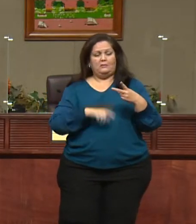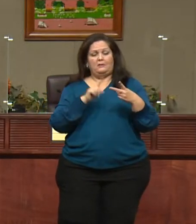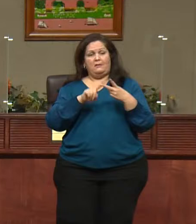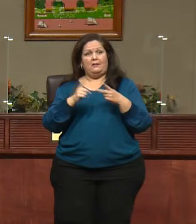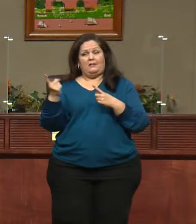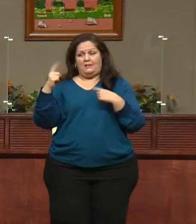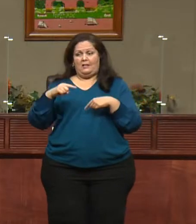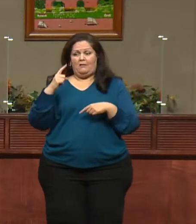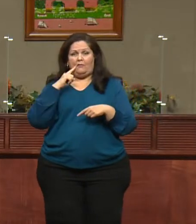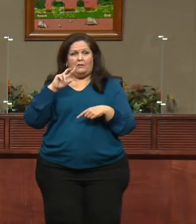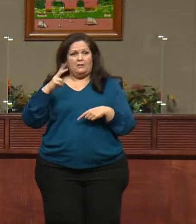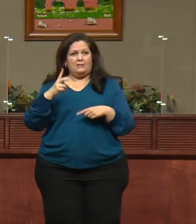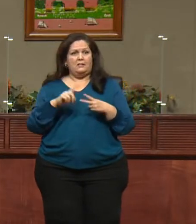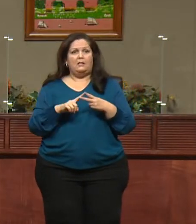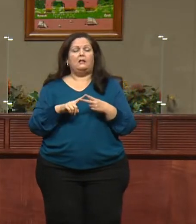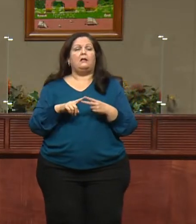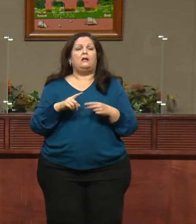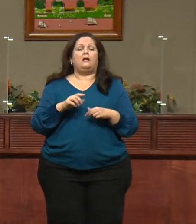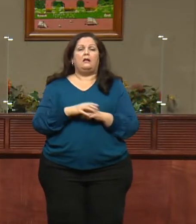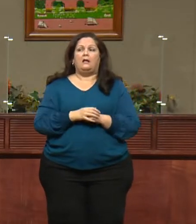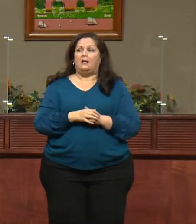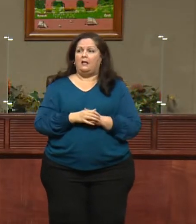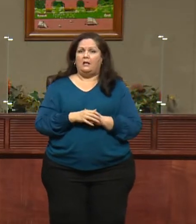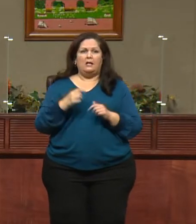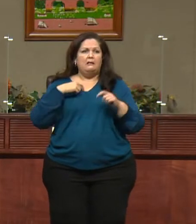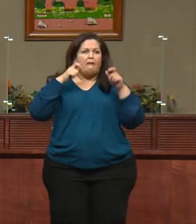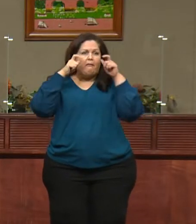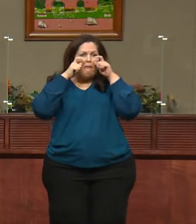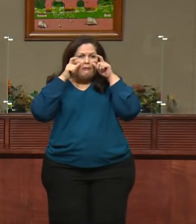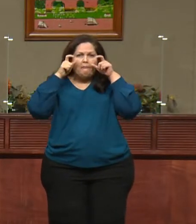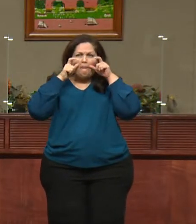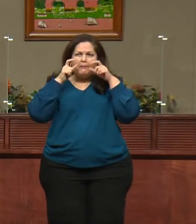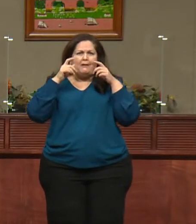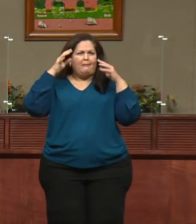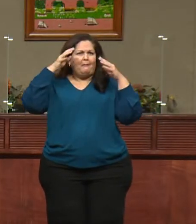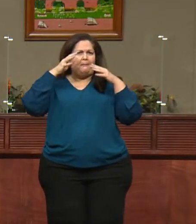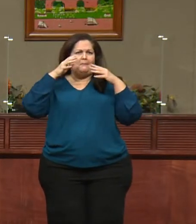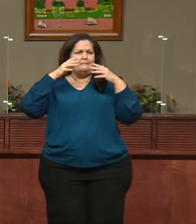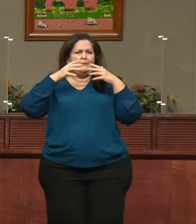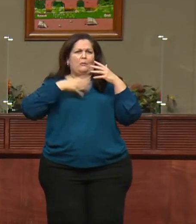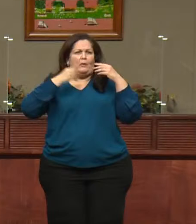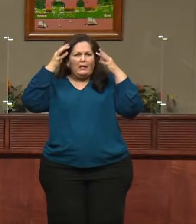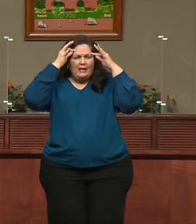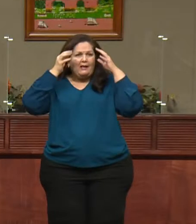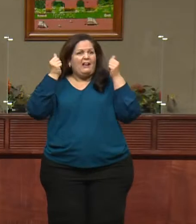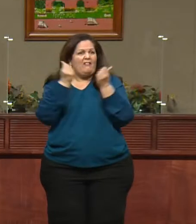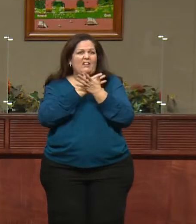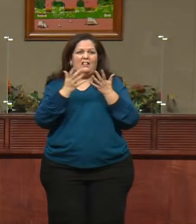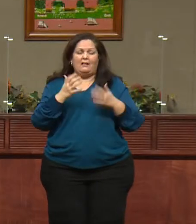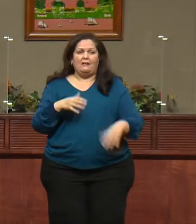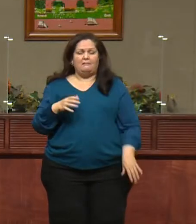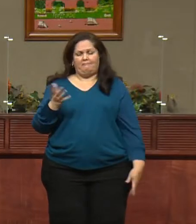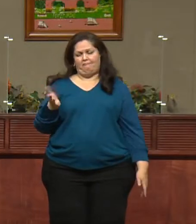the bonnet, the gloves, the glasses, the whole thing. And they probably were in their